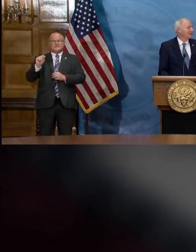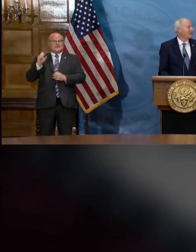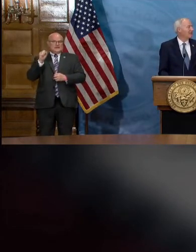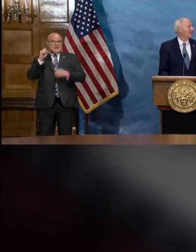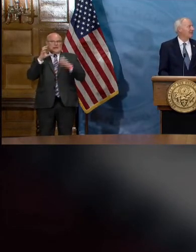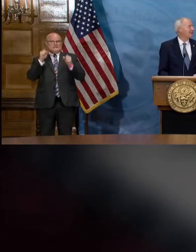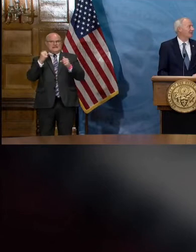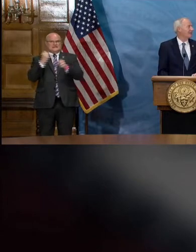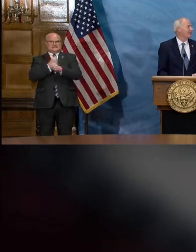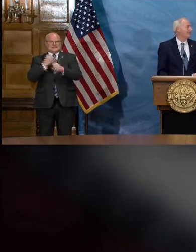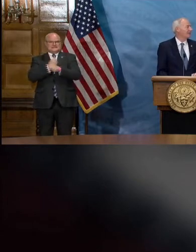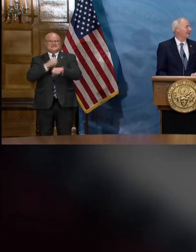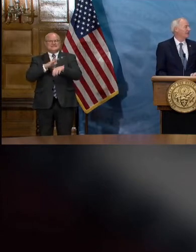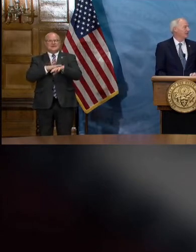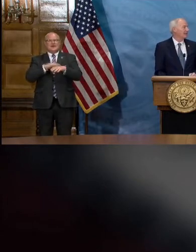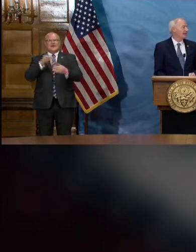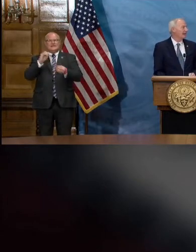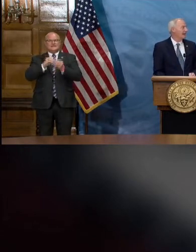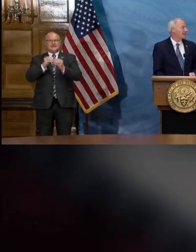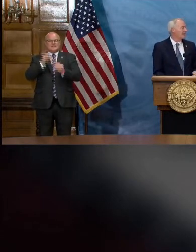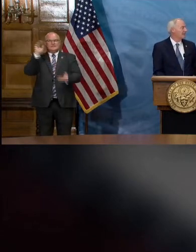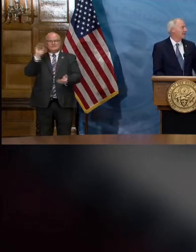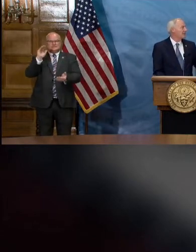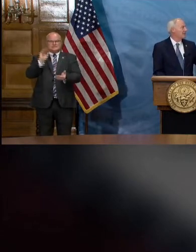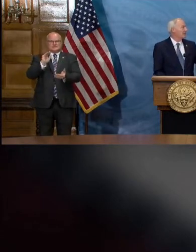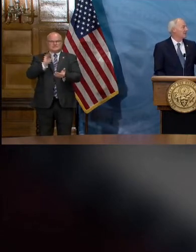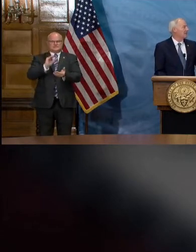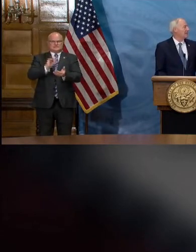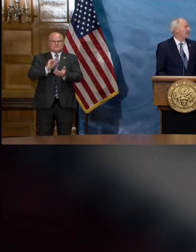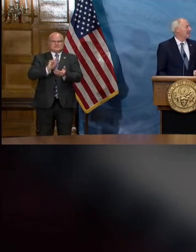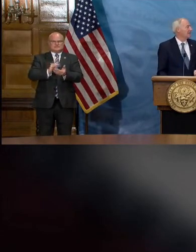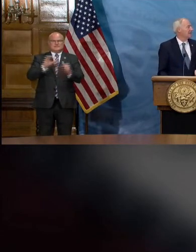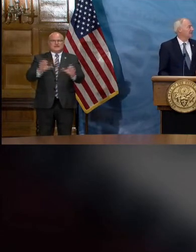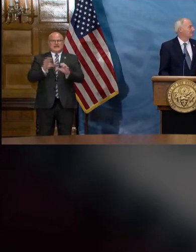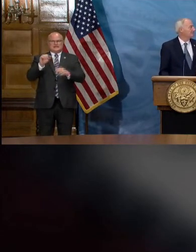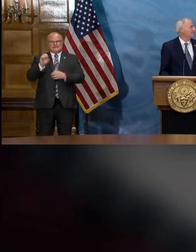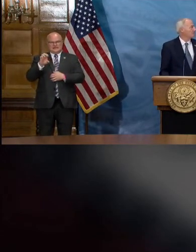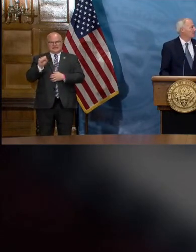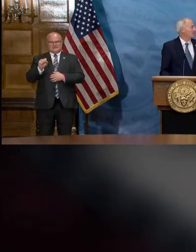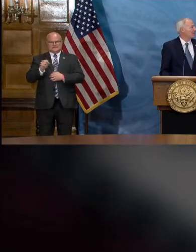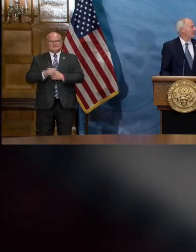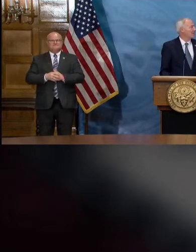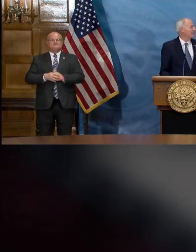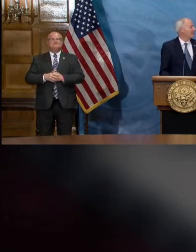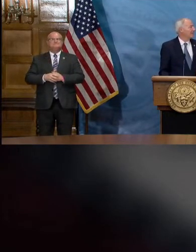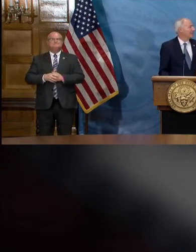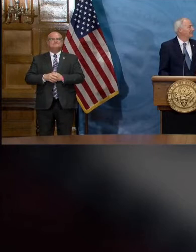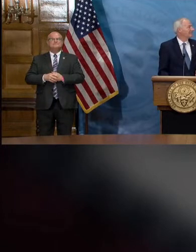Amazing statistic on the reduction in our active cases. And then